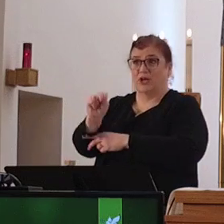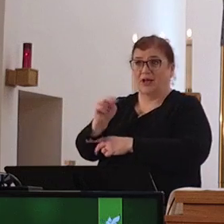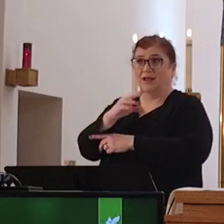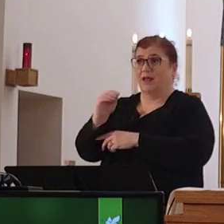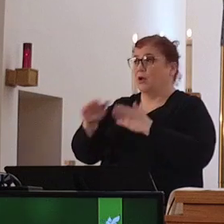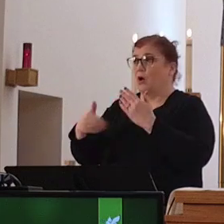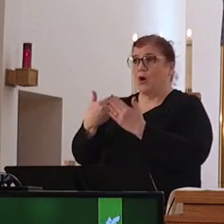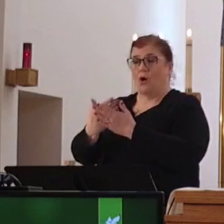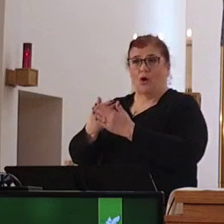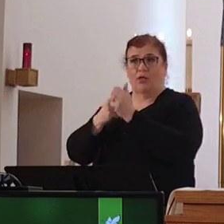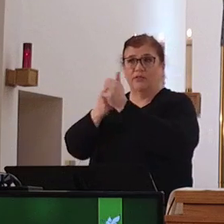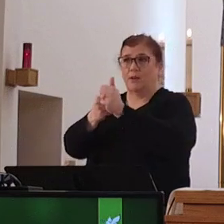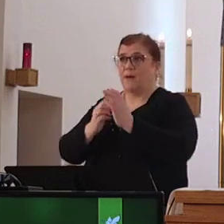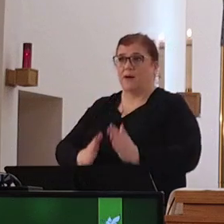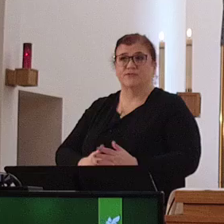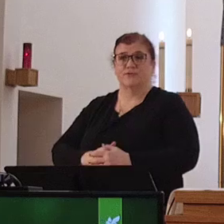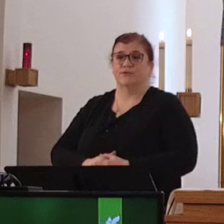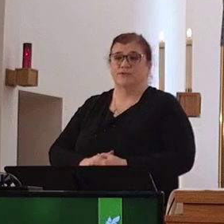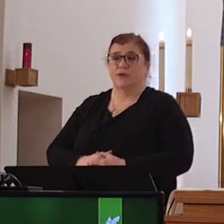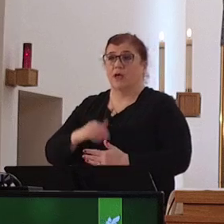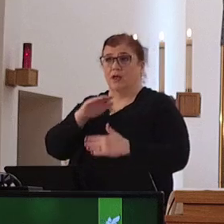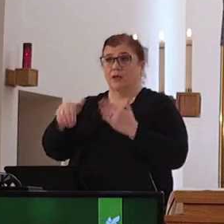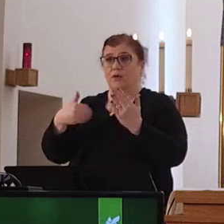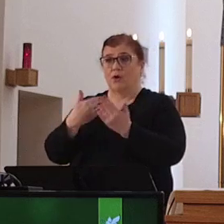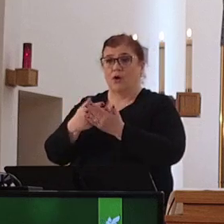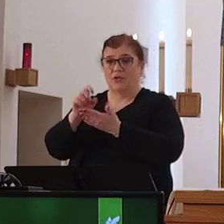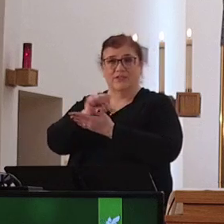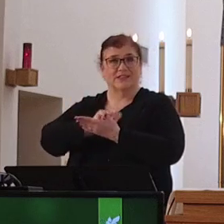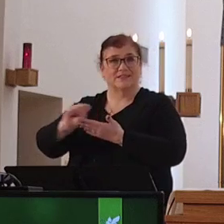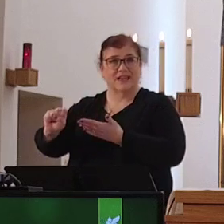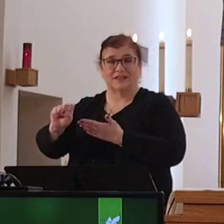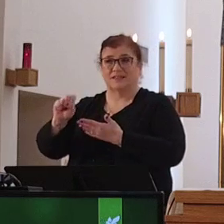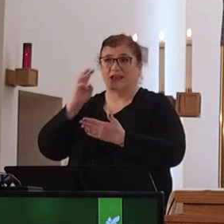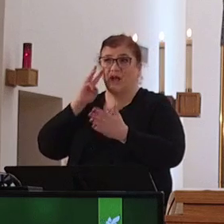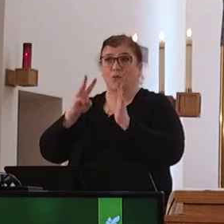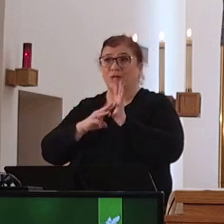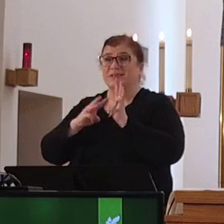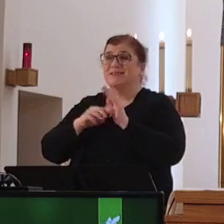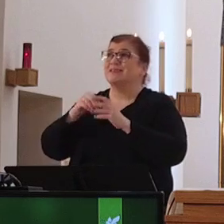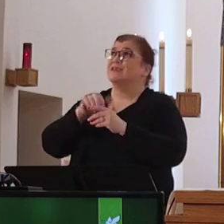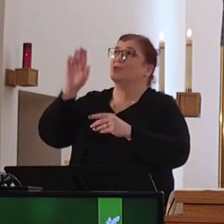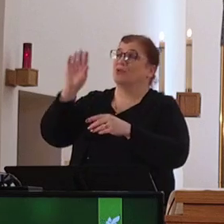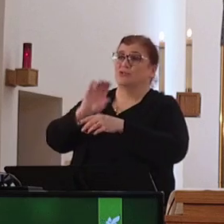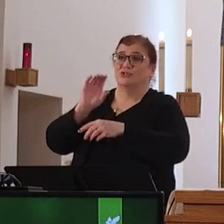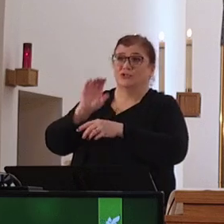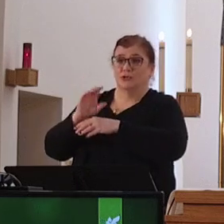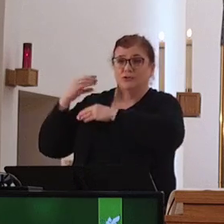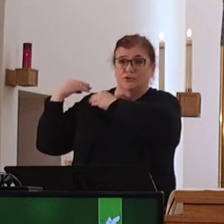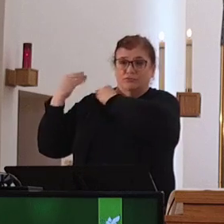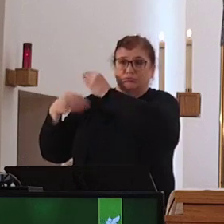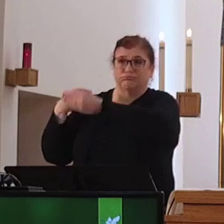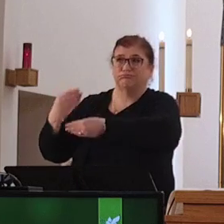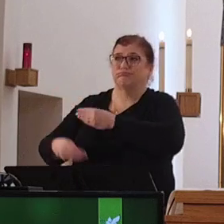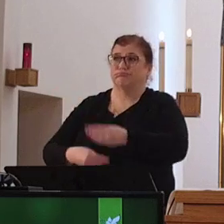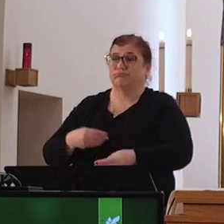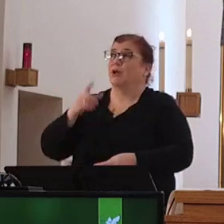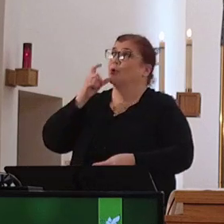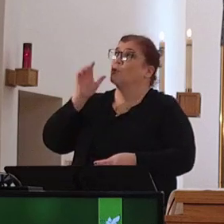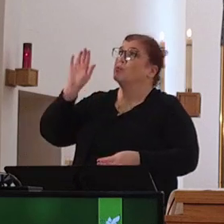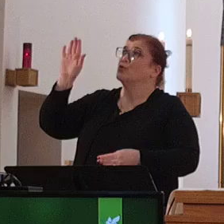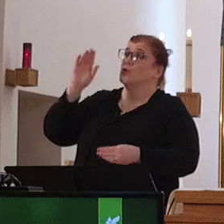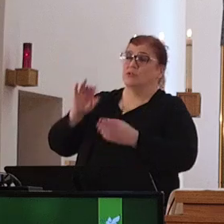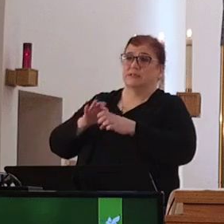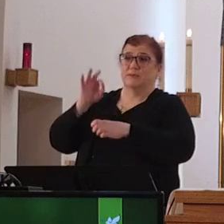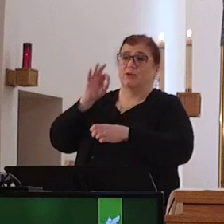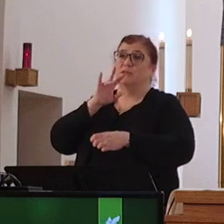and all the apostles, and all the saints and witnesses in your church of ages past, in whom your